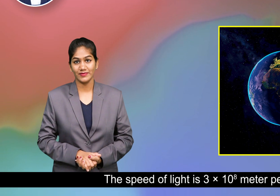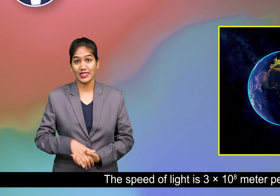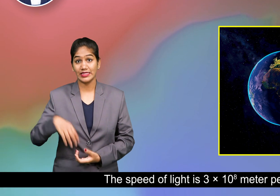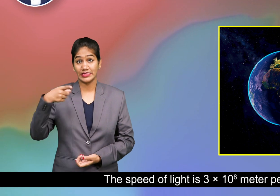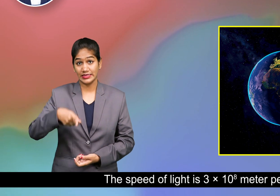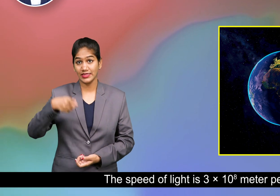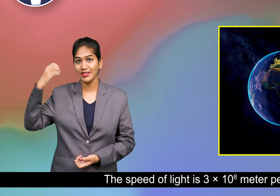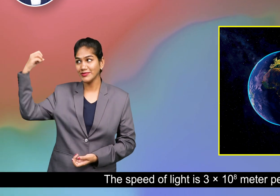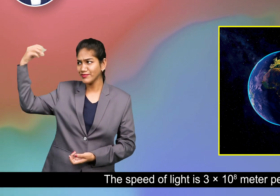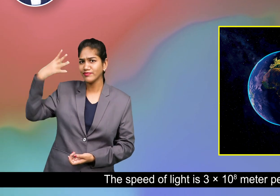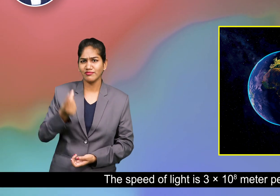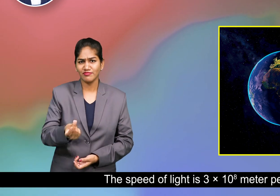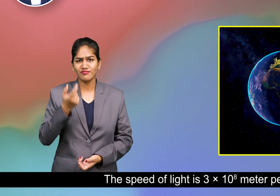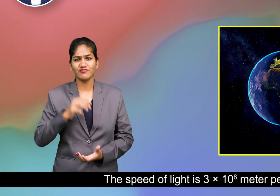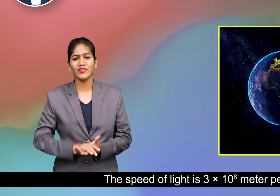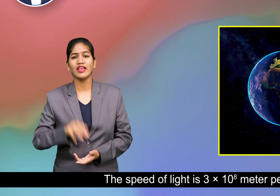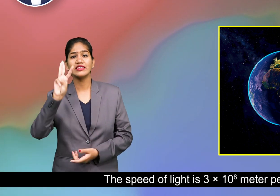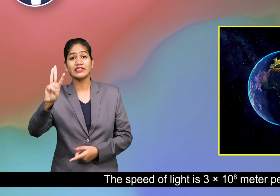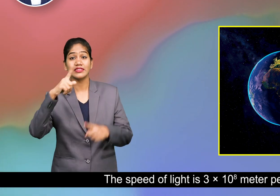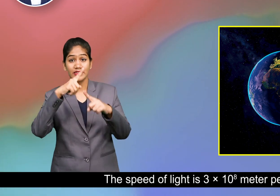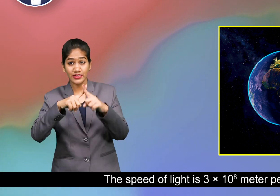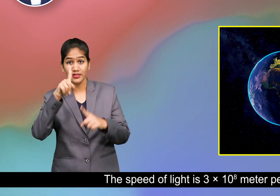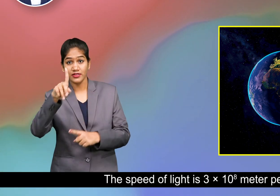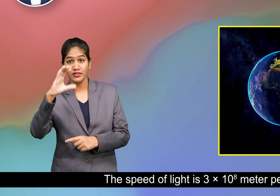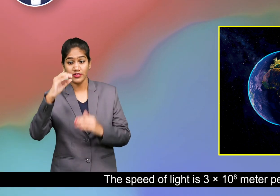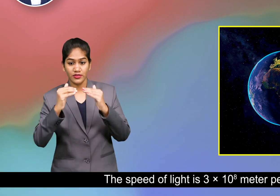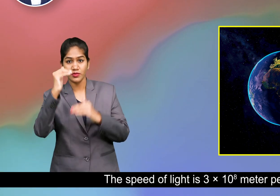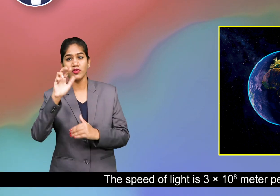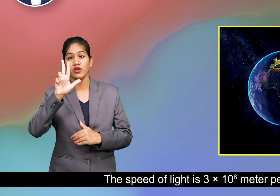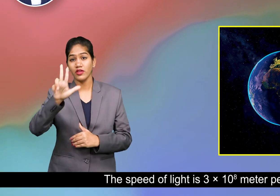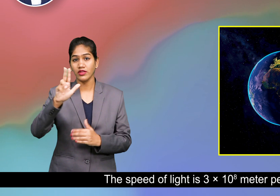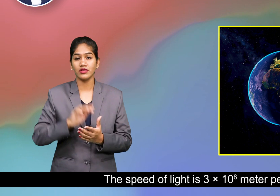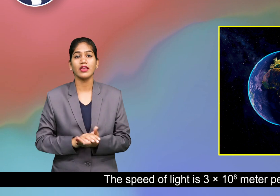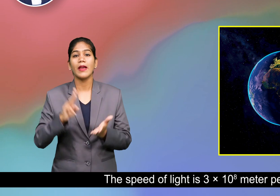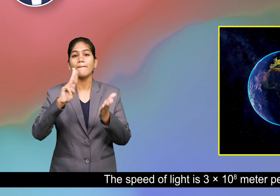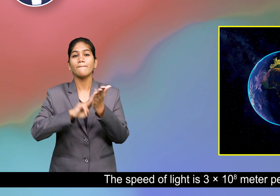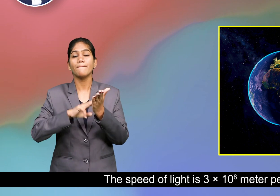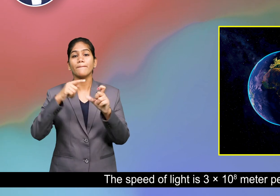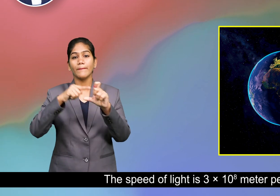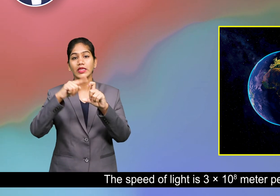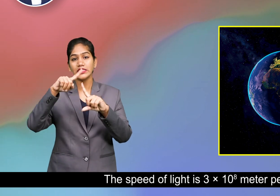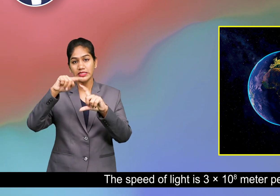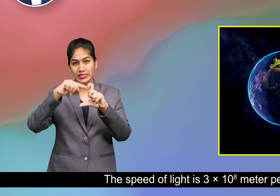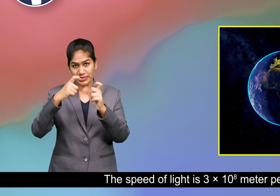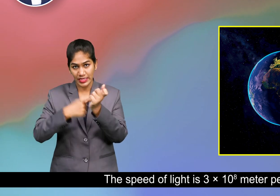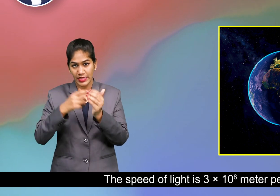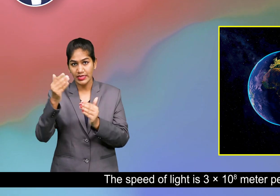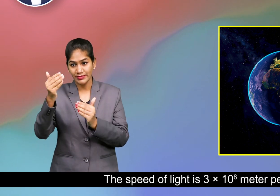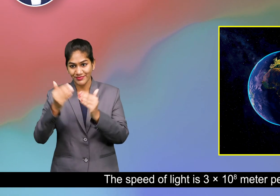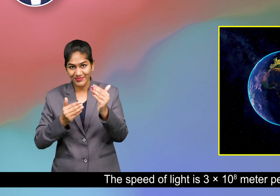The speed of light is 3 into 10 to the power 8 meter per second.